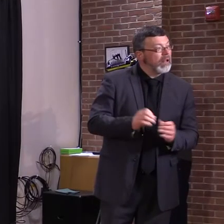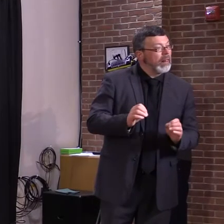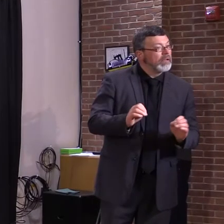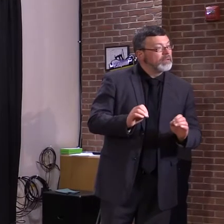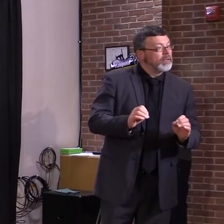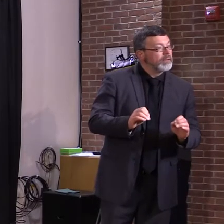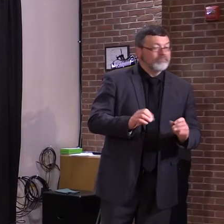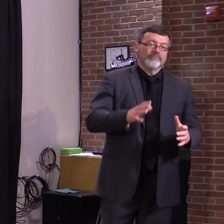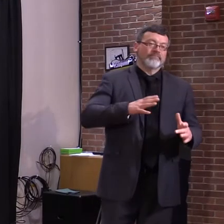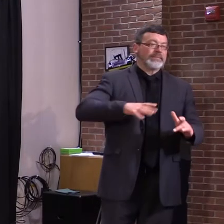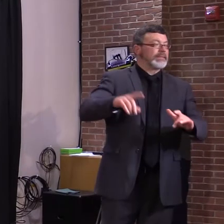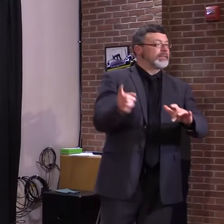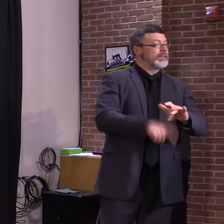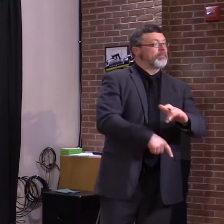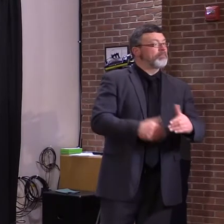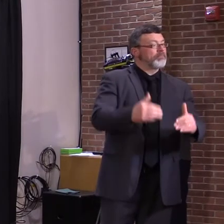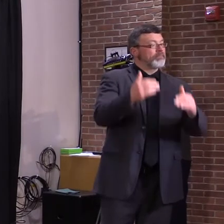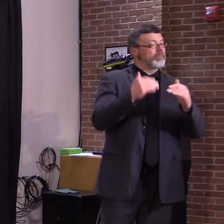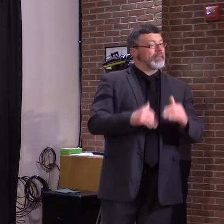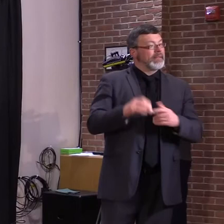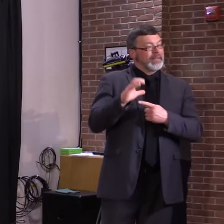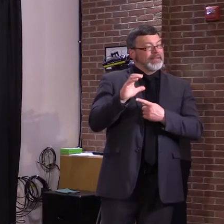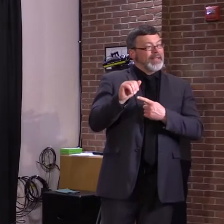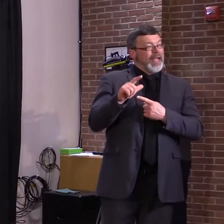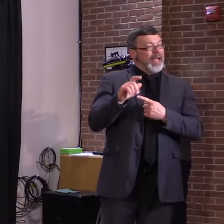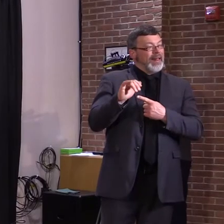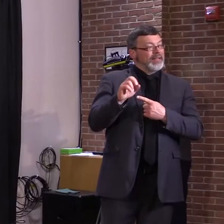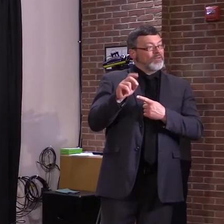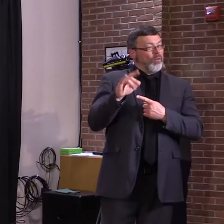Andrew McGregor, Caledonian Record.